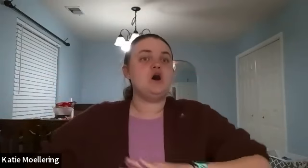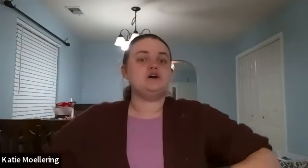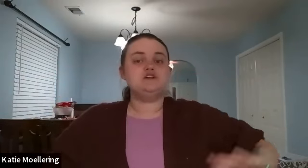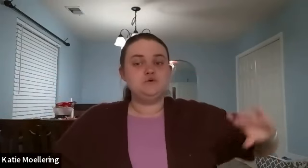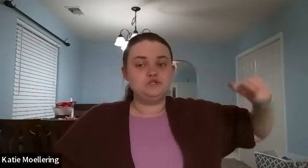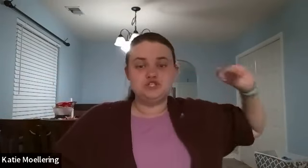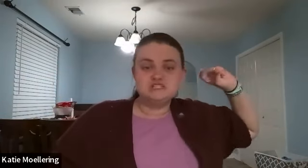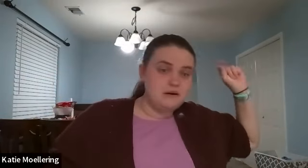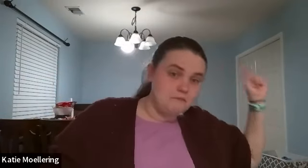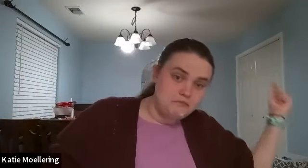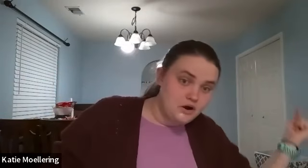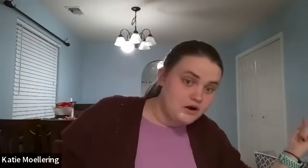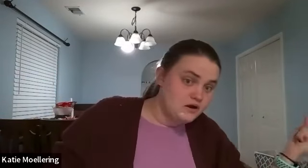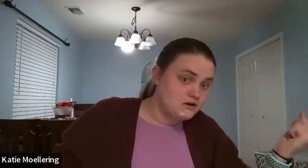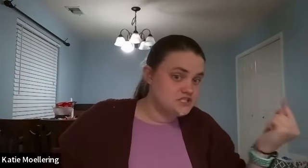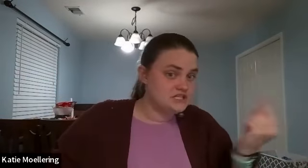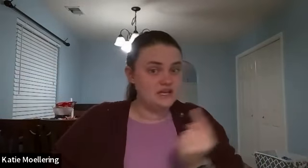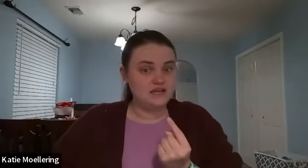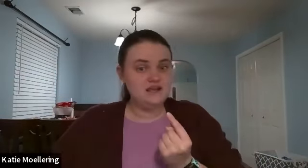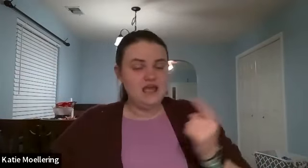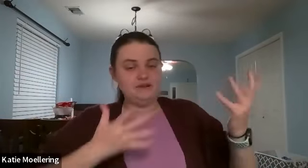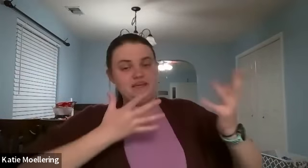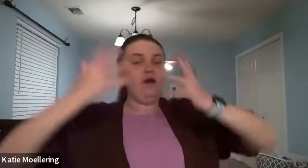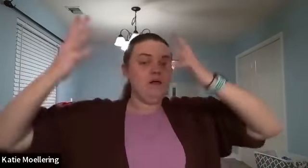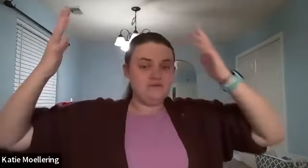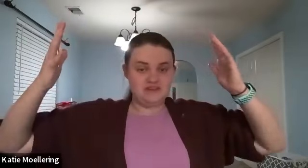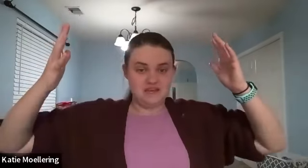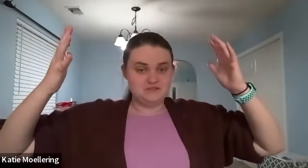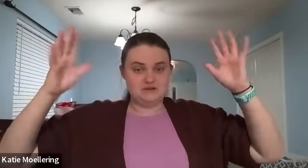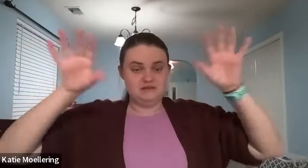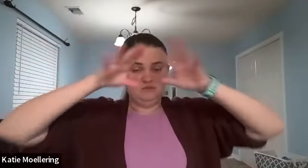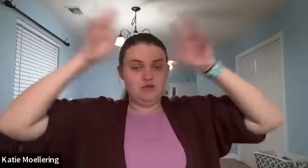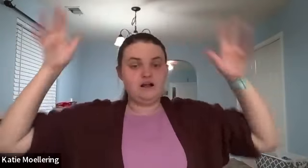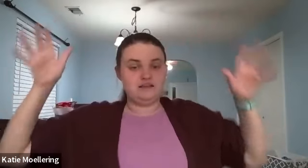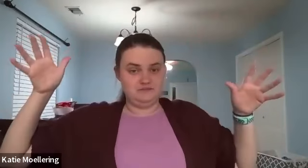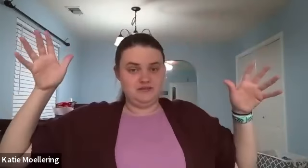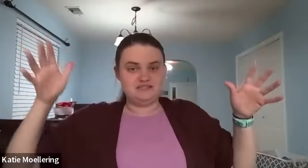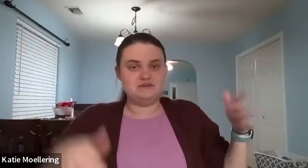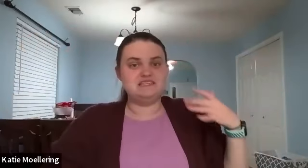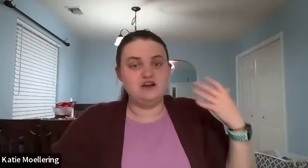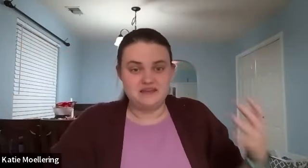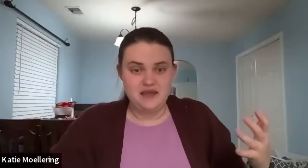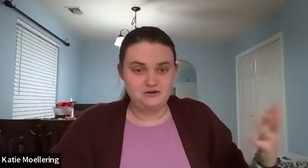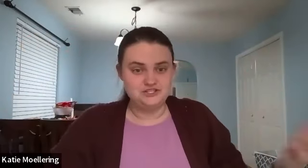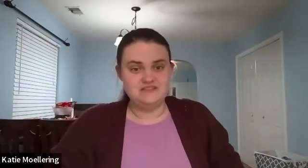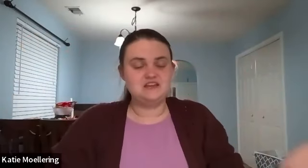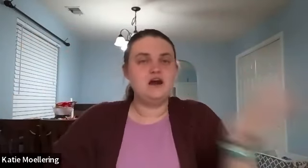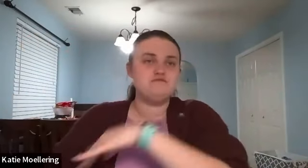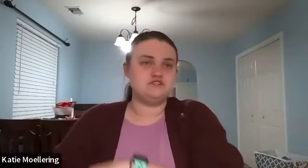dogs would just come barging in and would get all up in the camera screen and be blocking me because I'd be sitting on the couch and they'd cover the